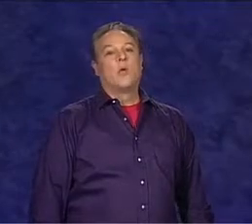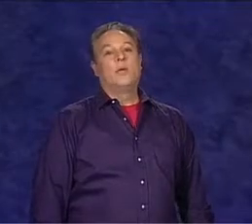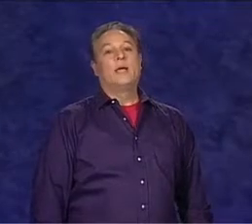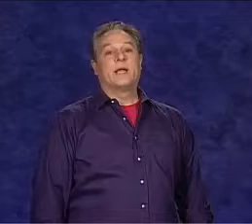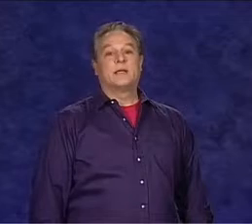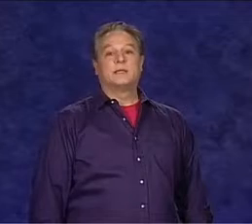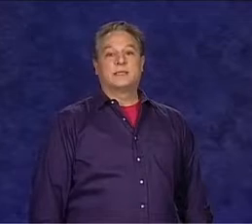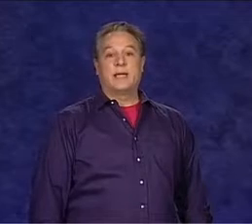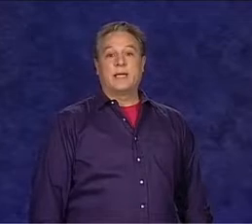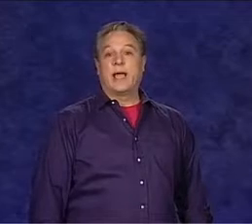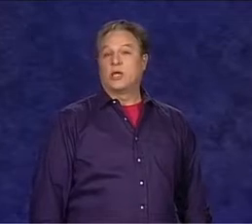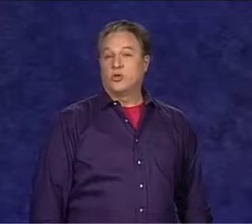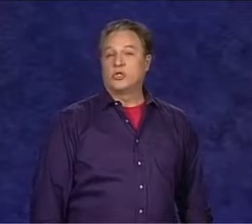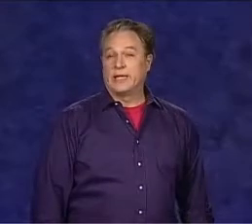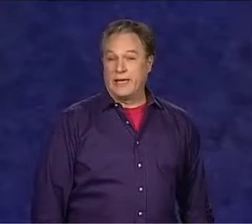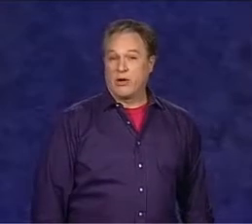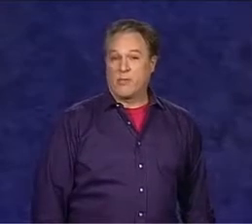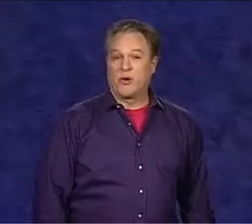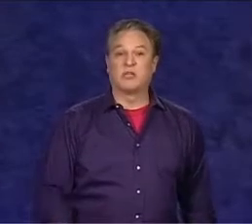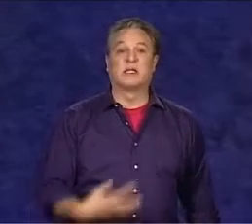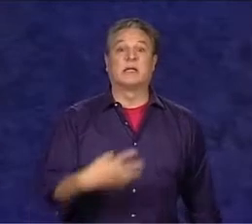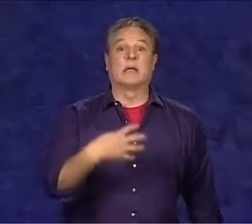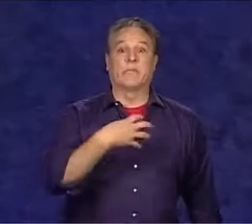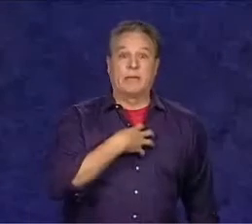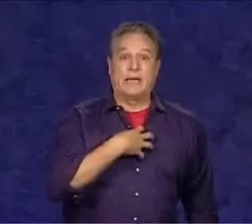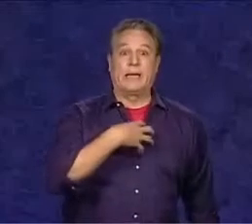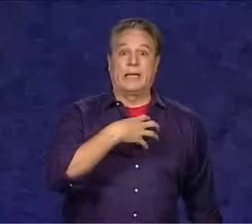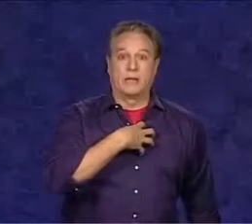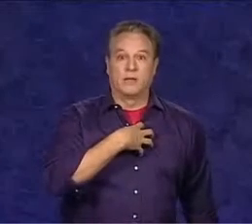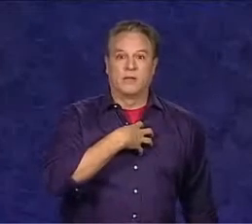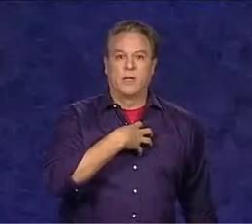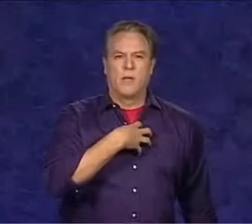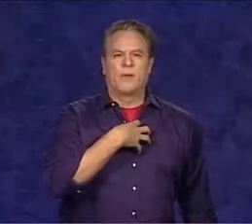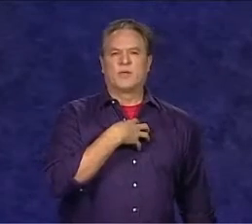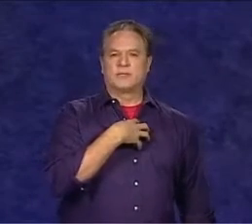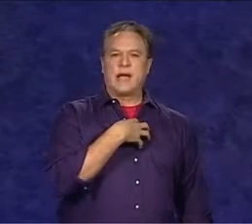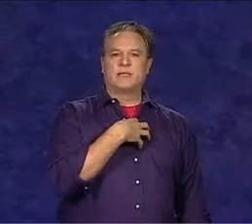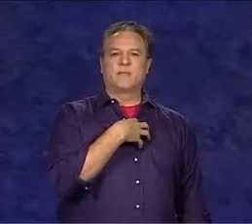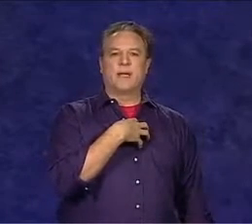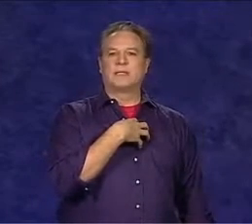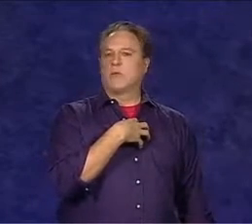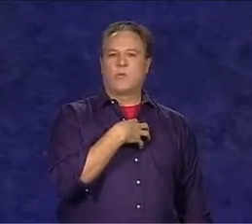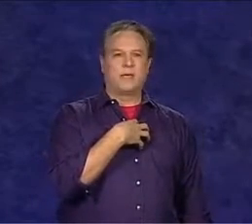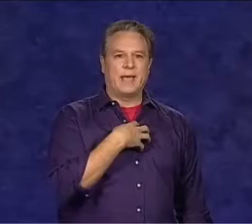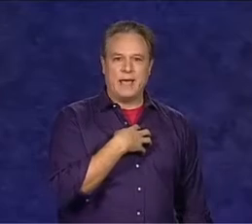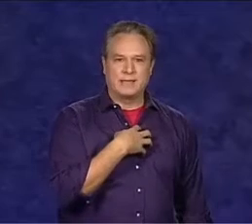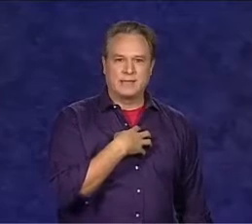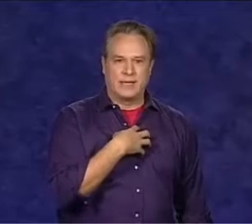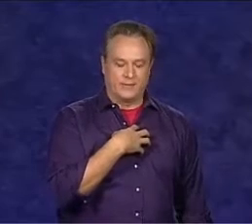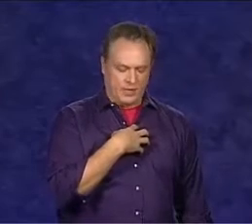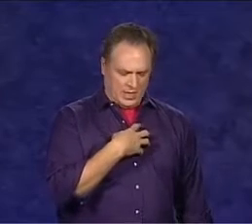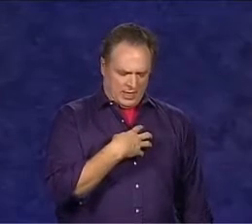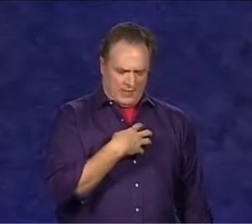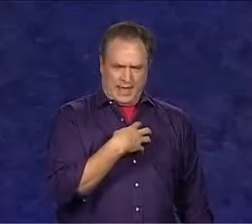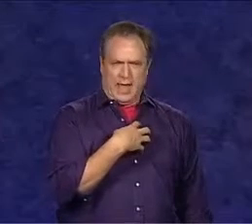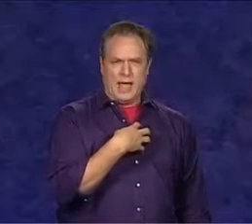We can see and usually hear a person complaining, but the sign is based on what we can't see, the